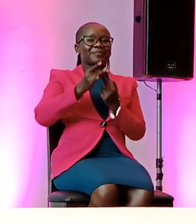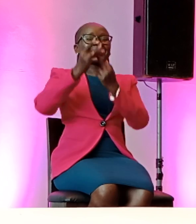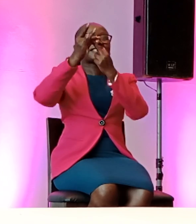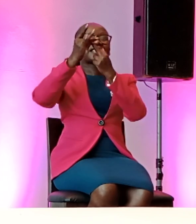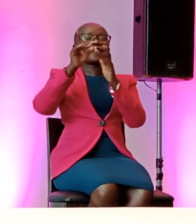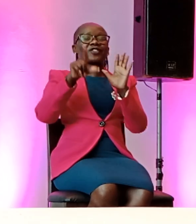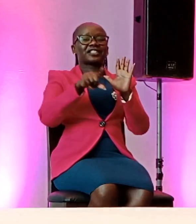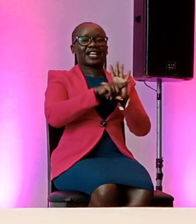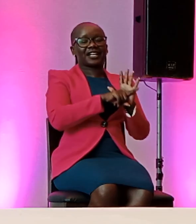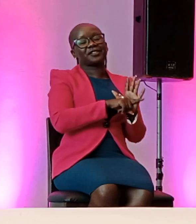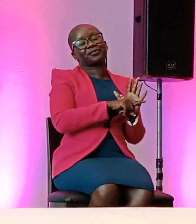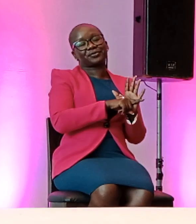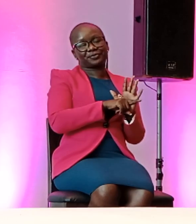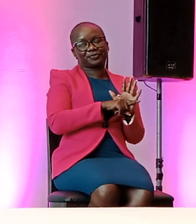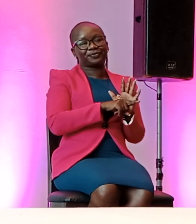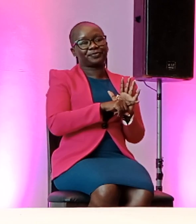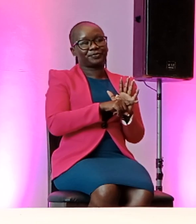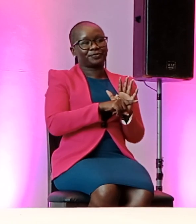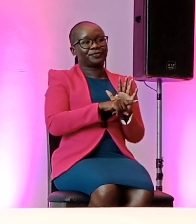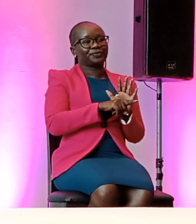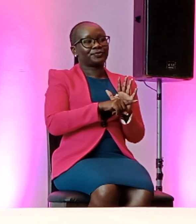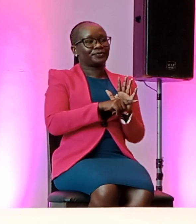is negative.